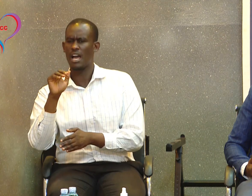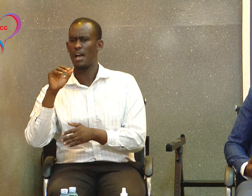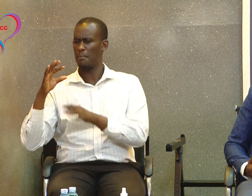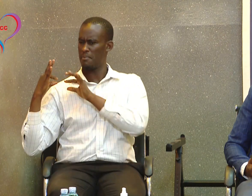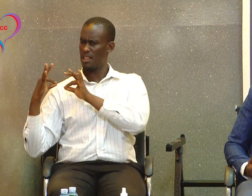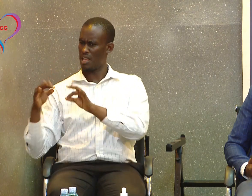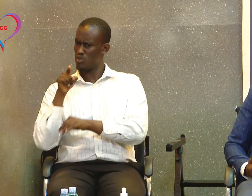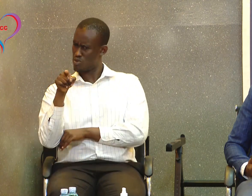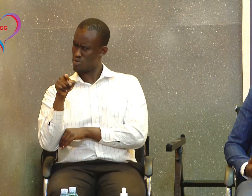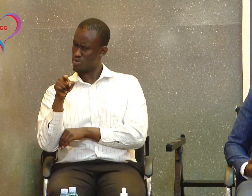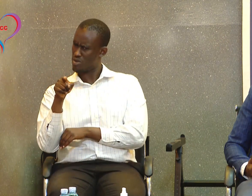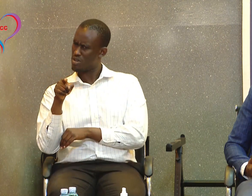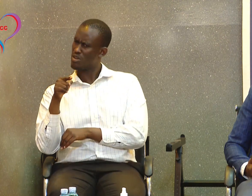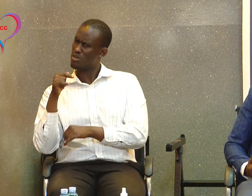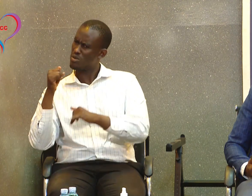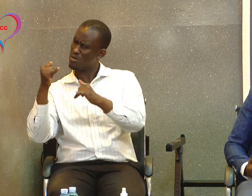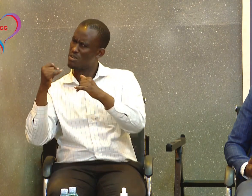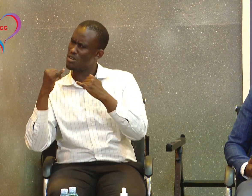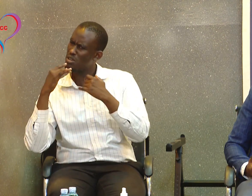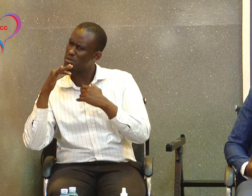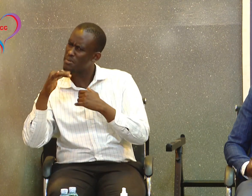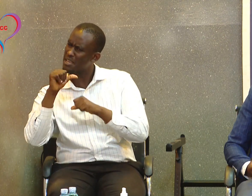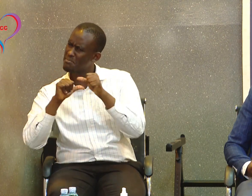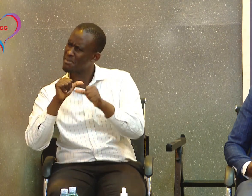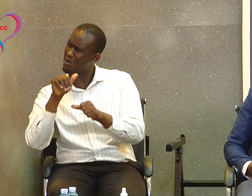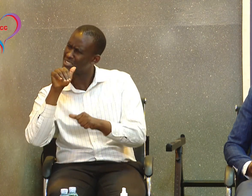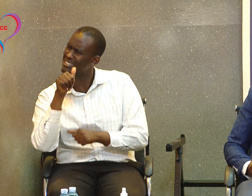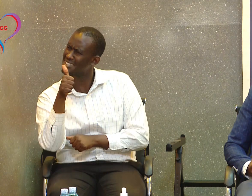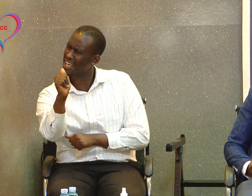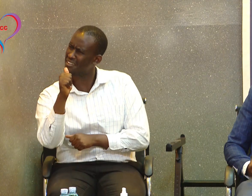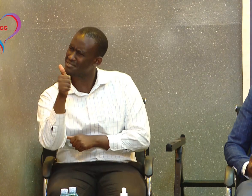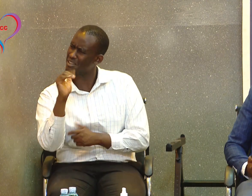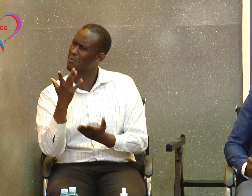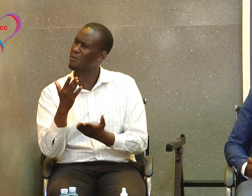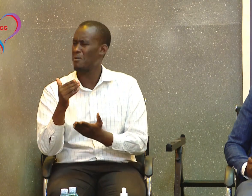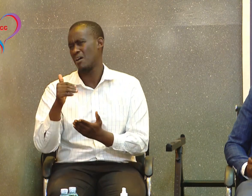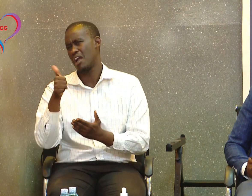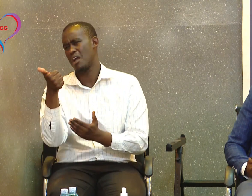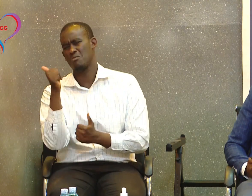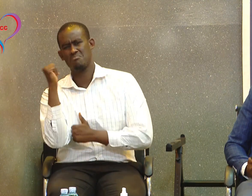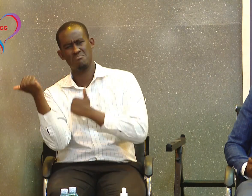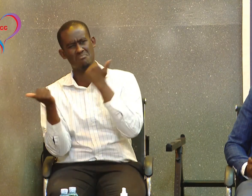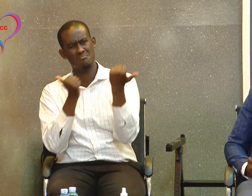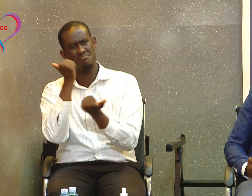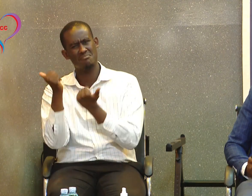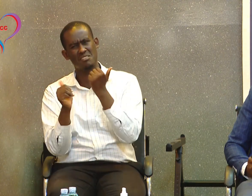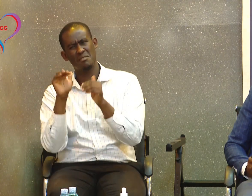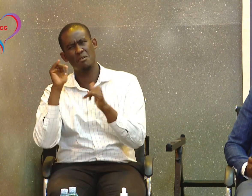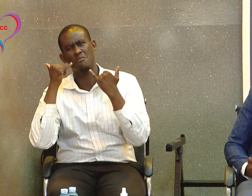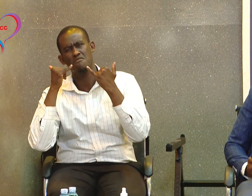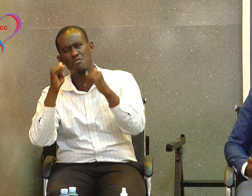this, or did others tell you this concerning me? Ngabuzo omukungu ono namugamba nti kino okyogedde ku